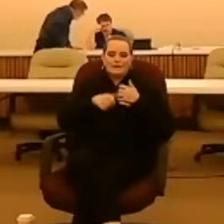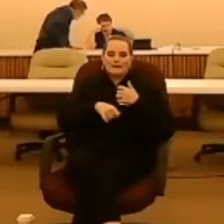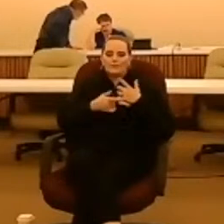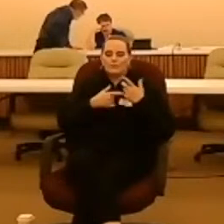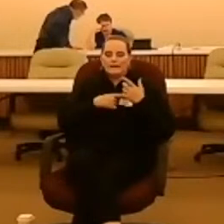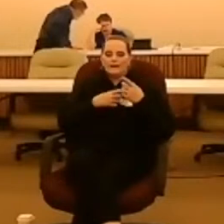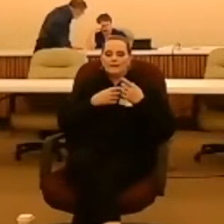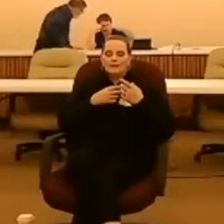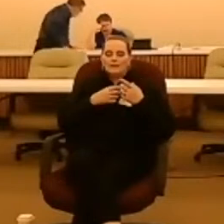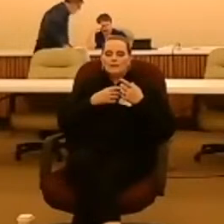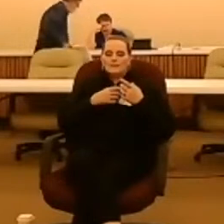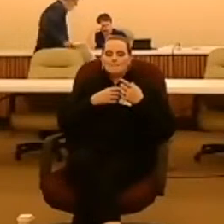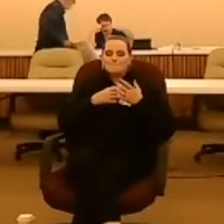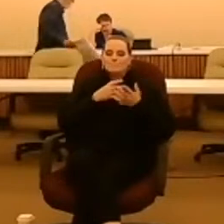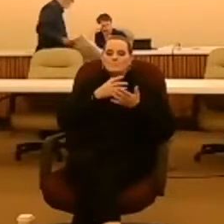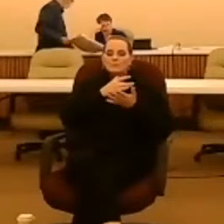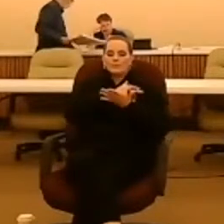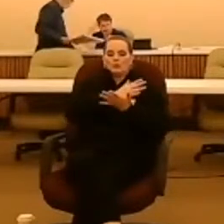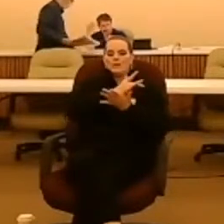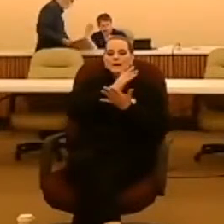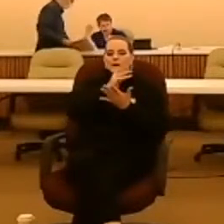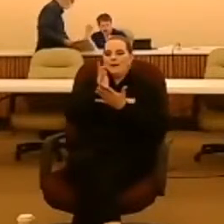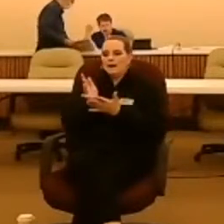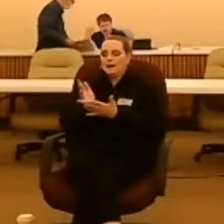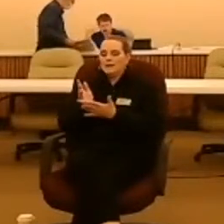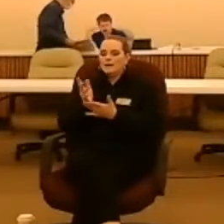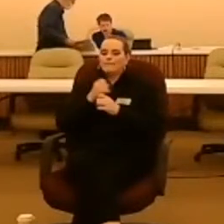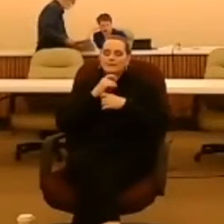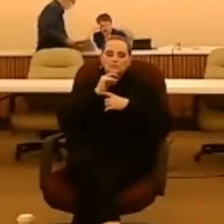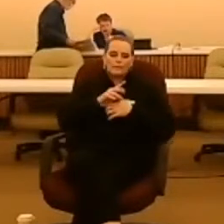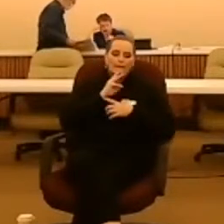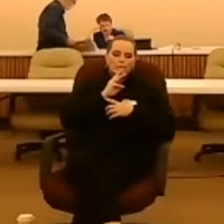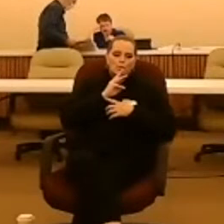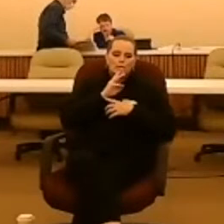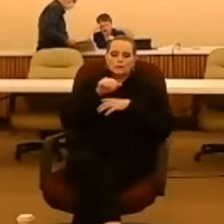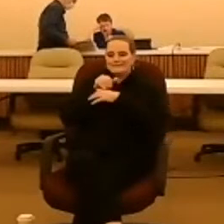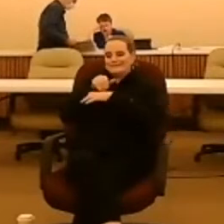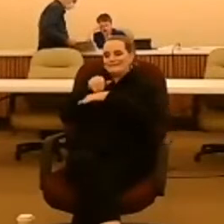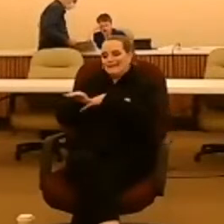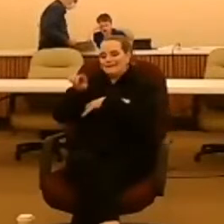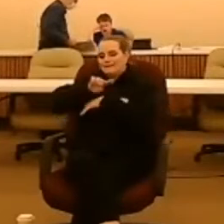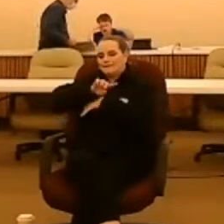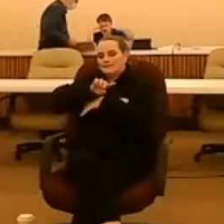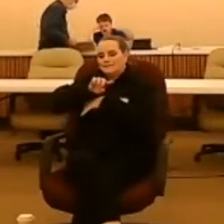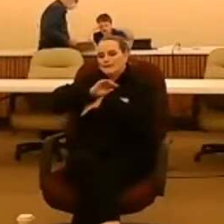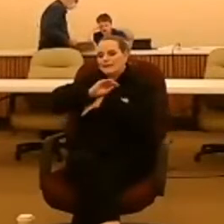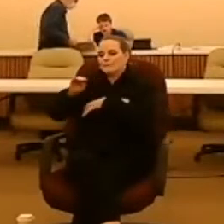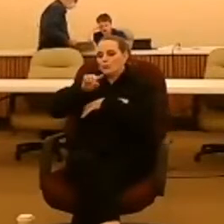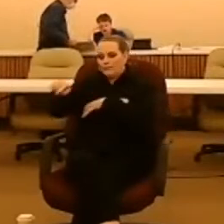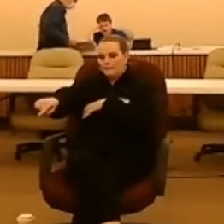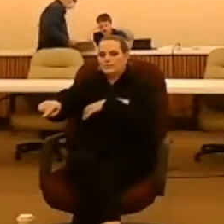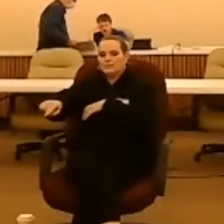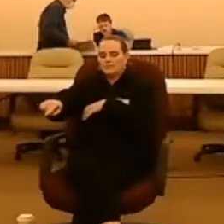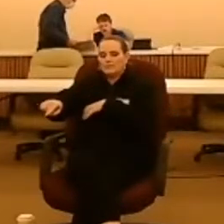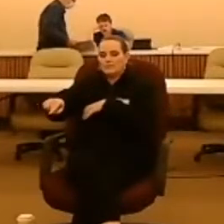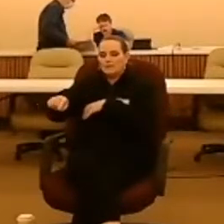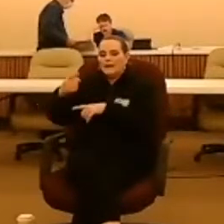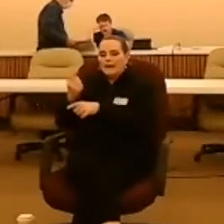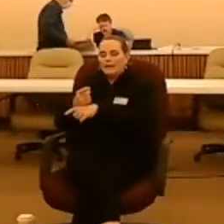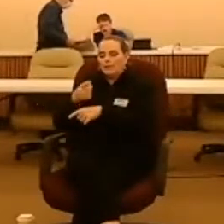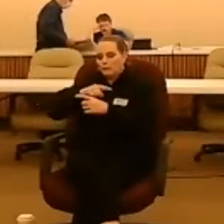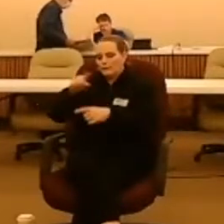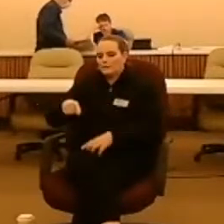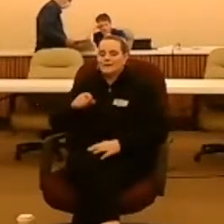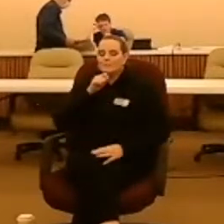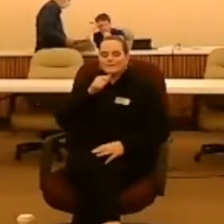standpoint to make sure that the water sheds in that direction. But that's not it's not a